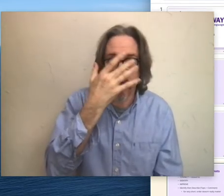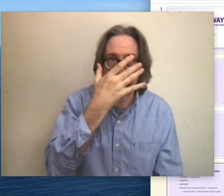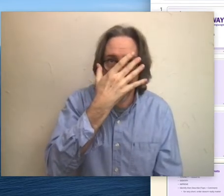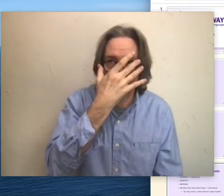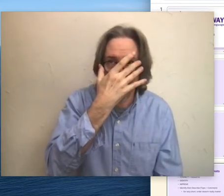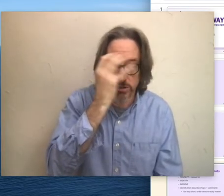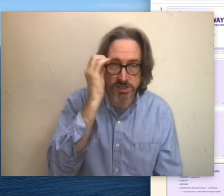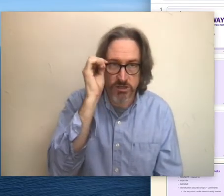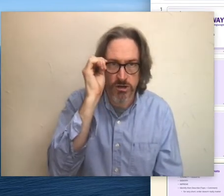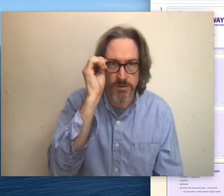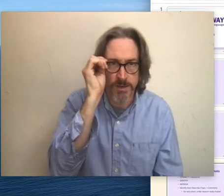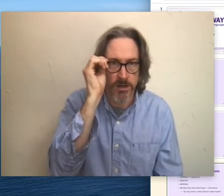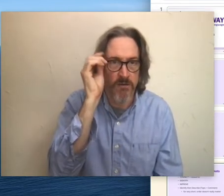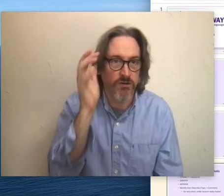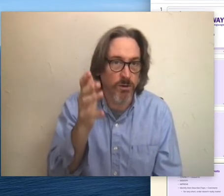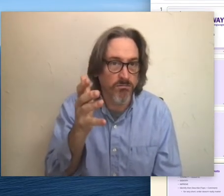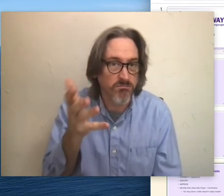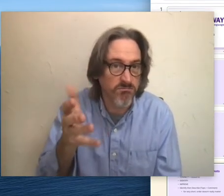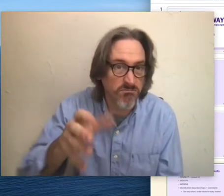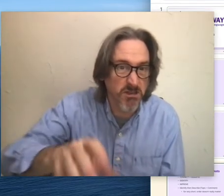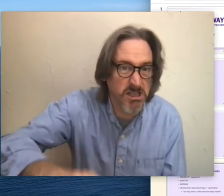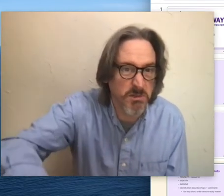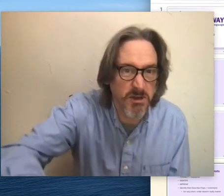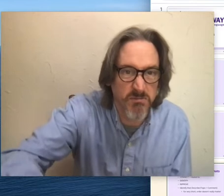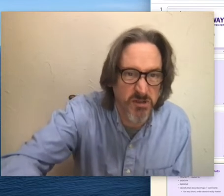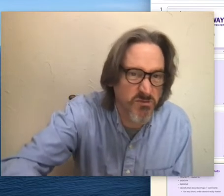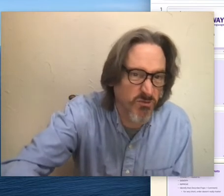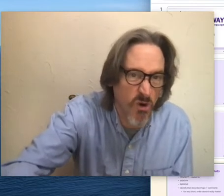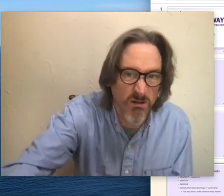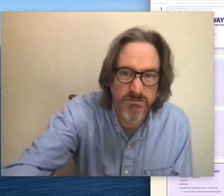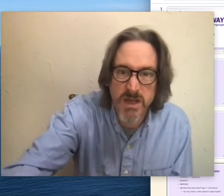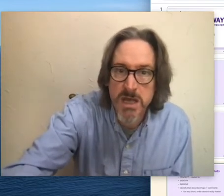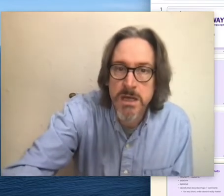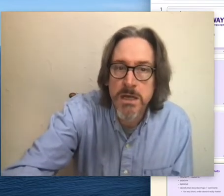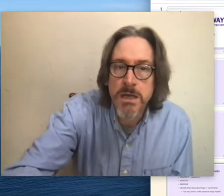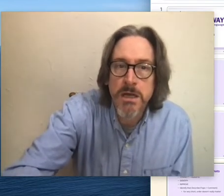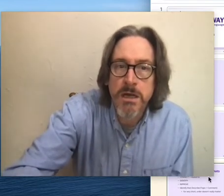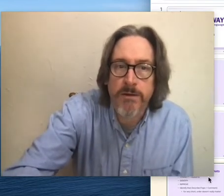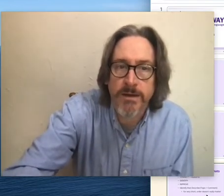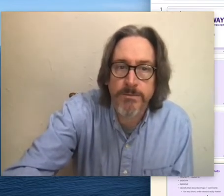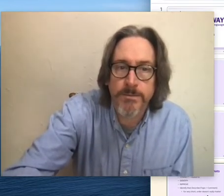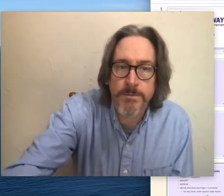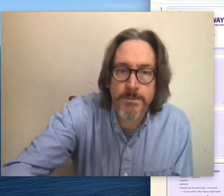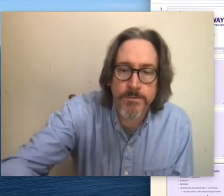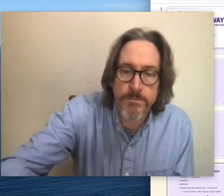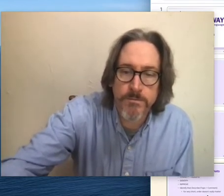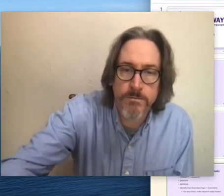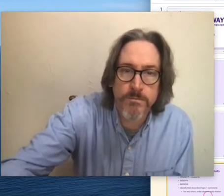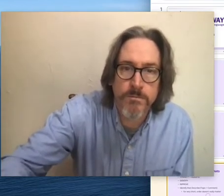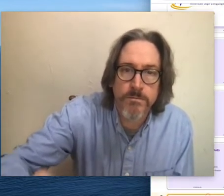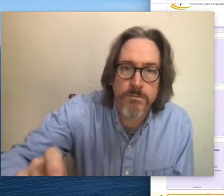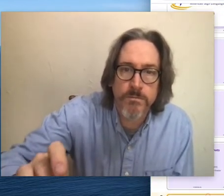then it will start to be uncomfortable. It'll start to be just wrong. All right.